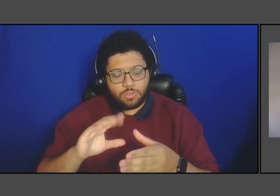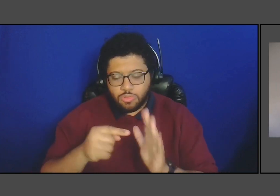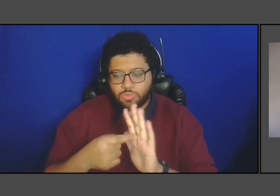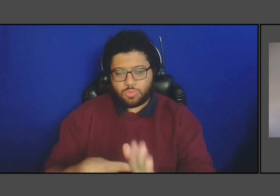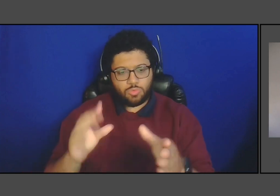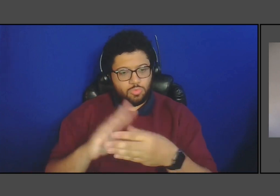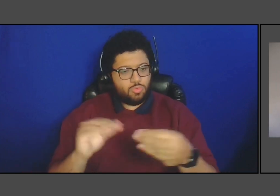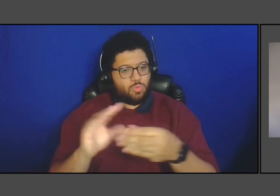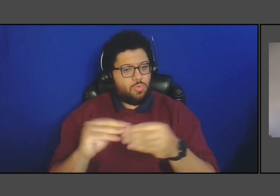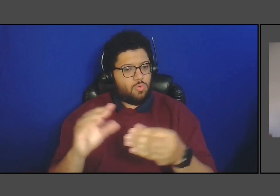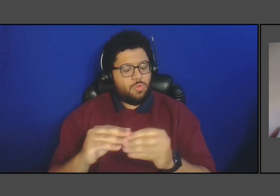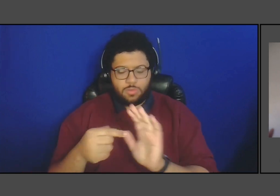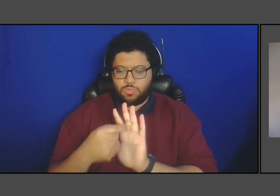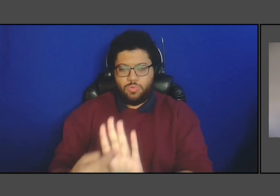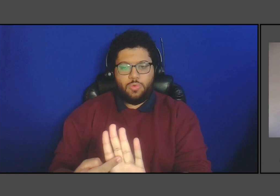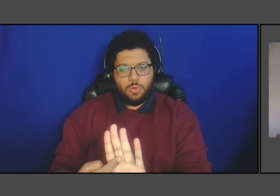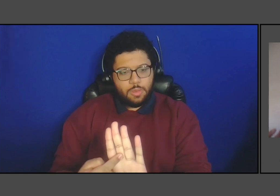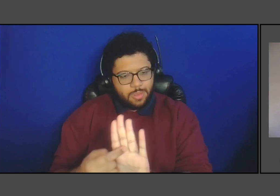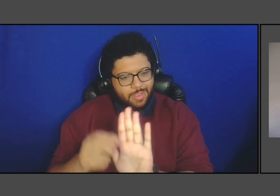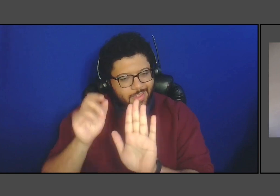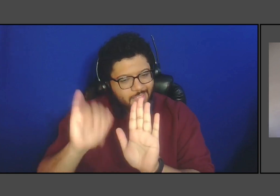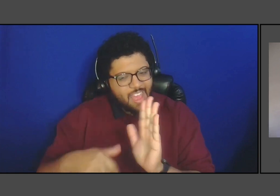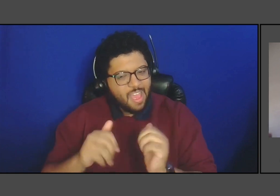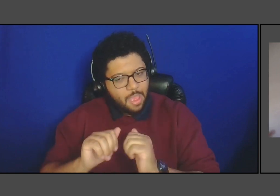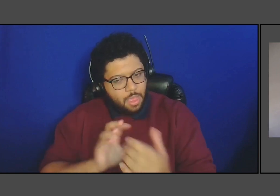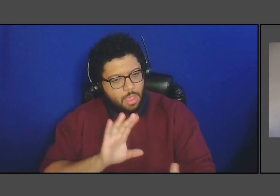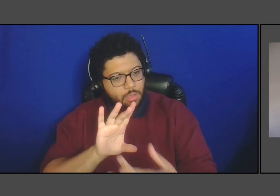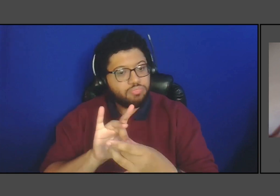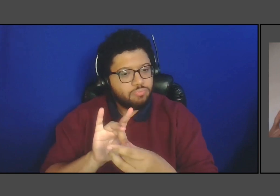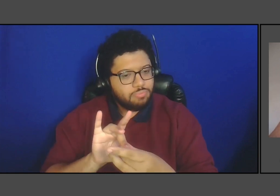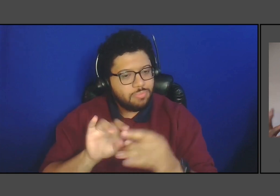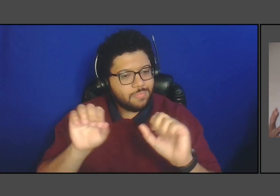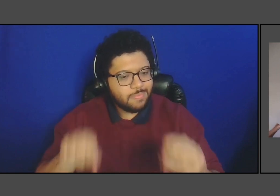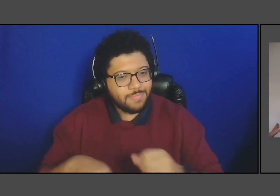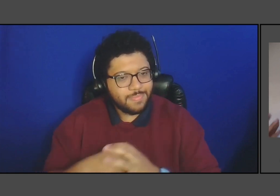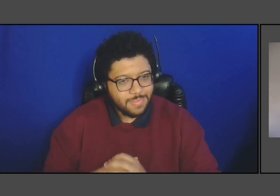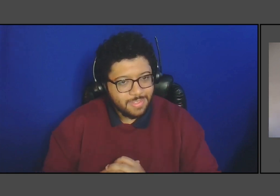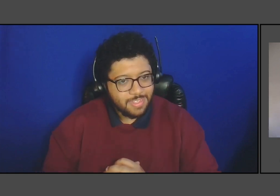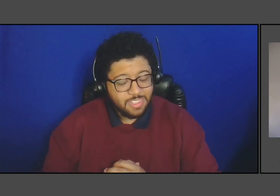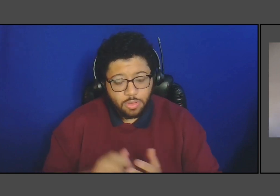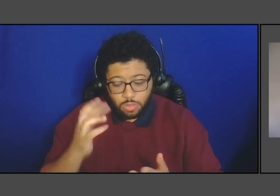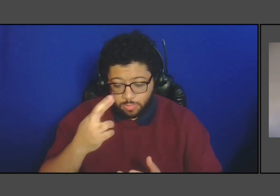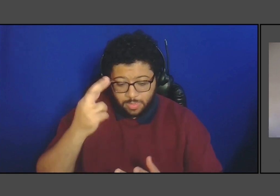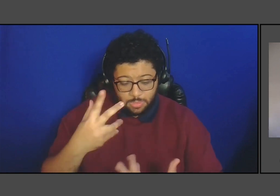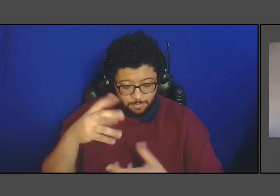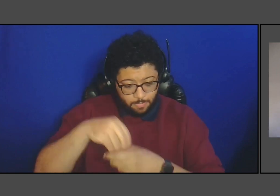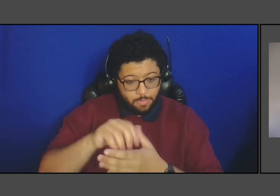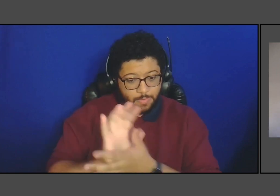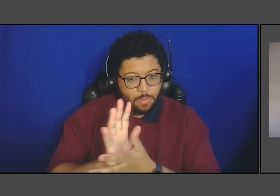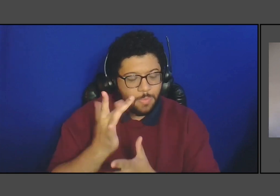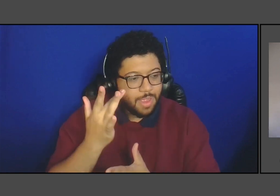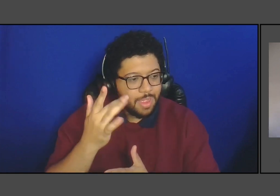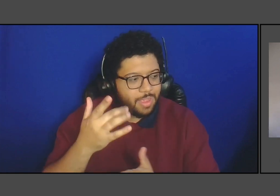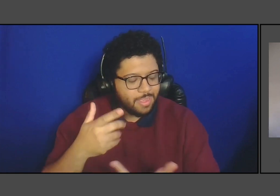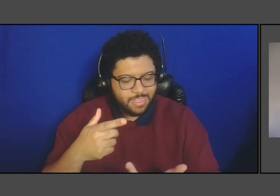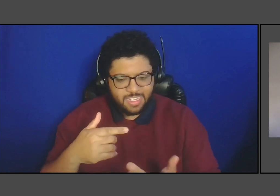how I came to film, is really trying to speak to the realities, the lived realities that I didn't see represented when I was